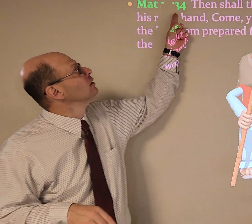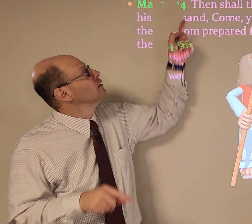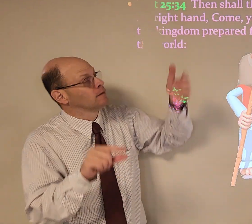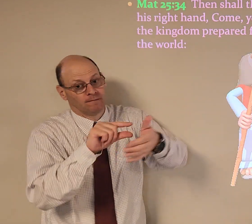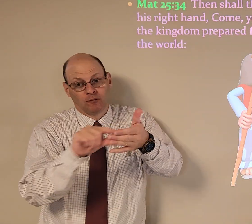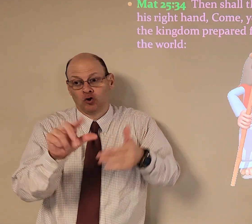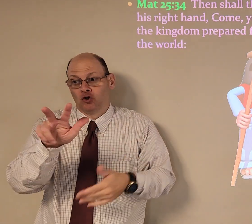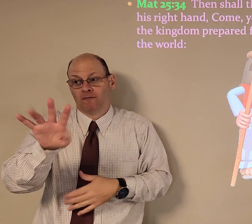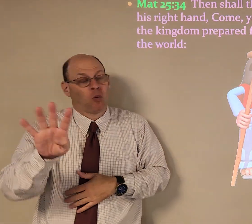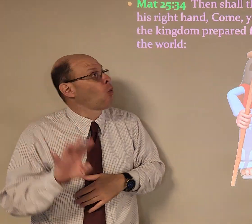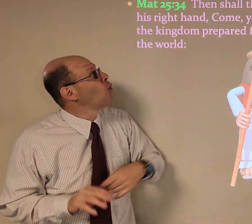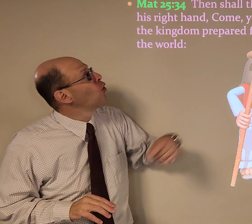Verse 34.